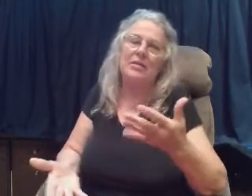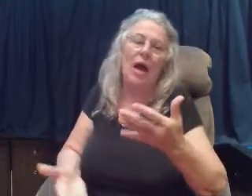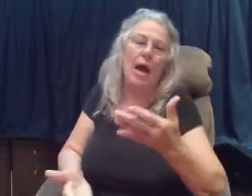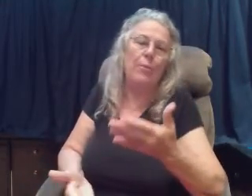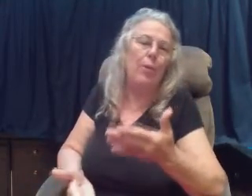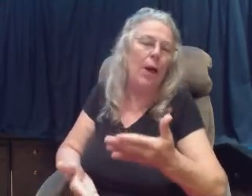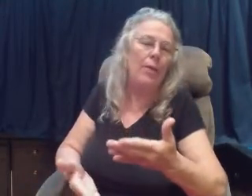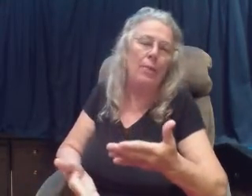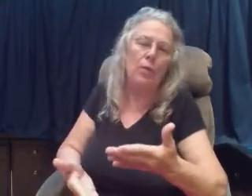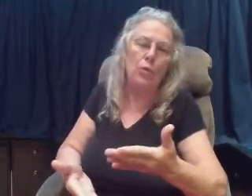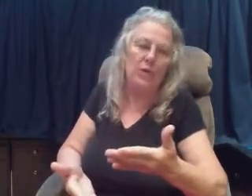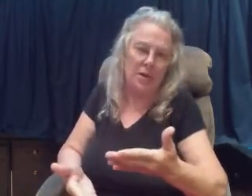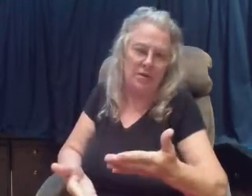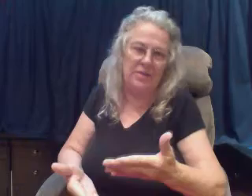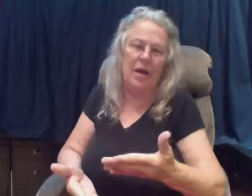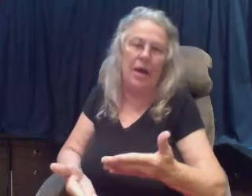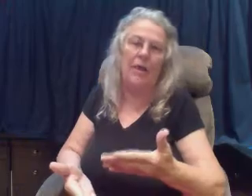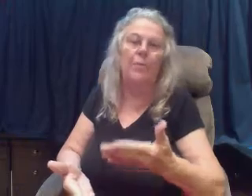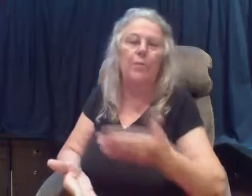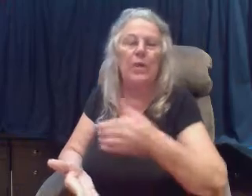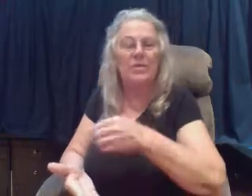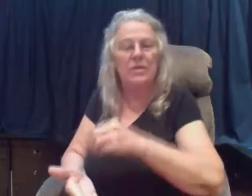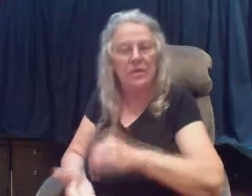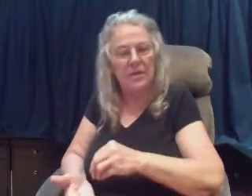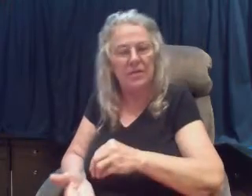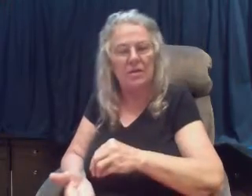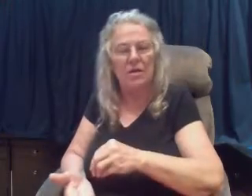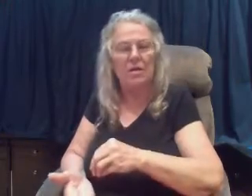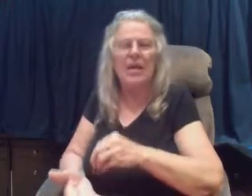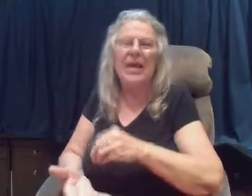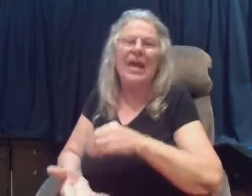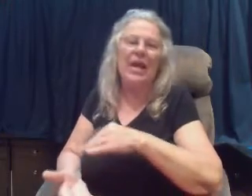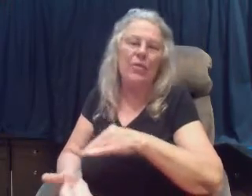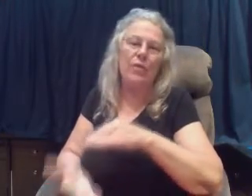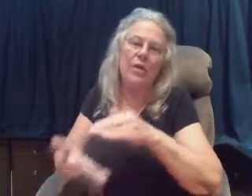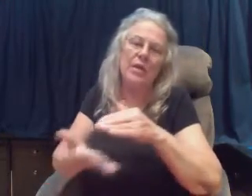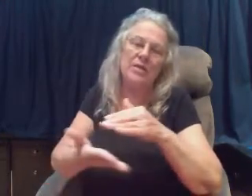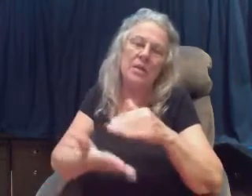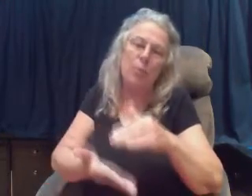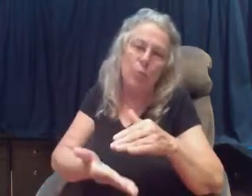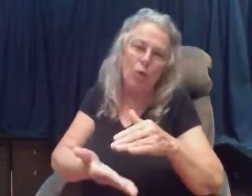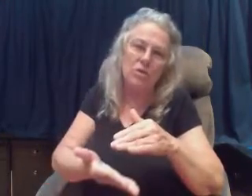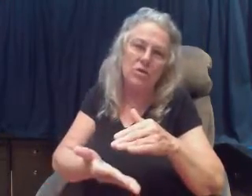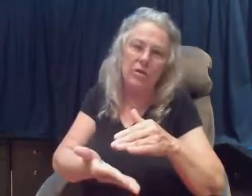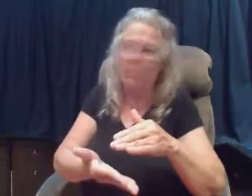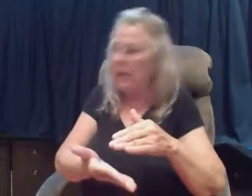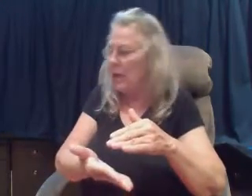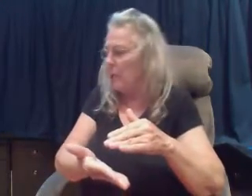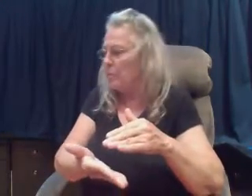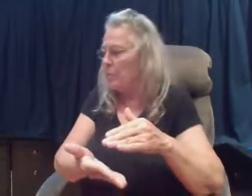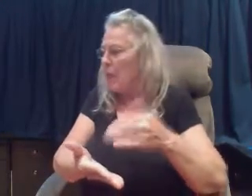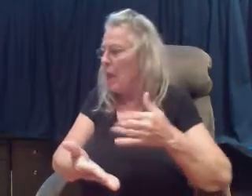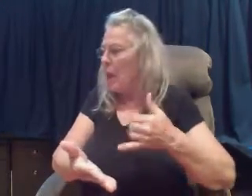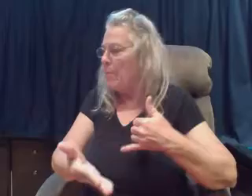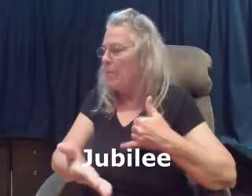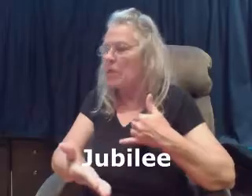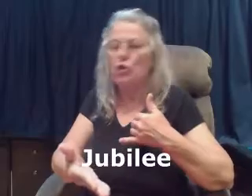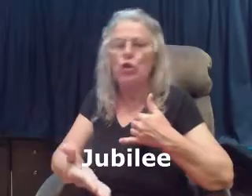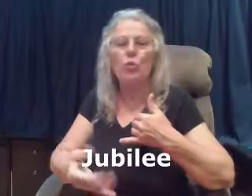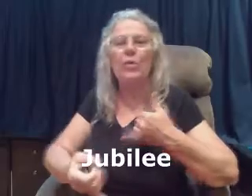I probably would not sign because in this song, it really isn't important to the meaning. But the